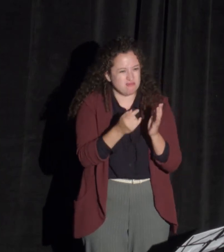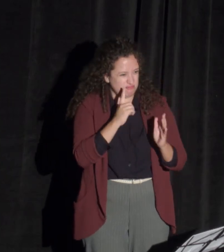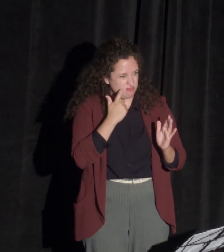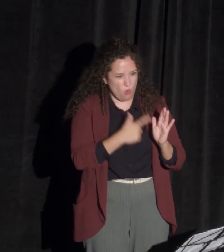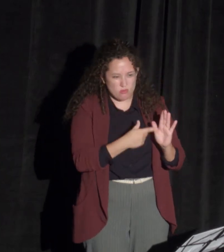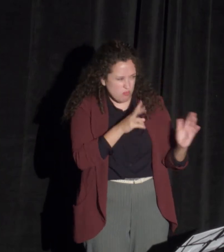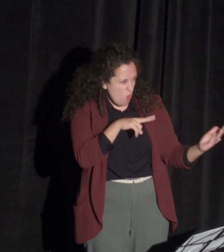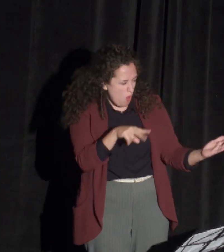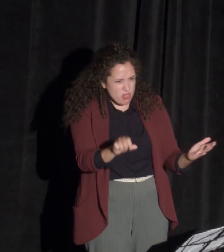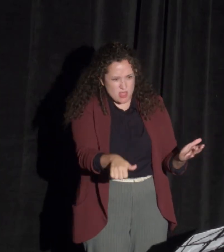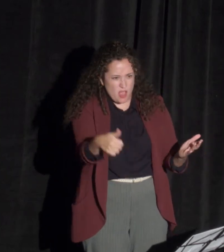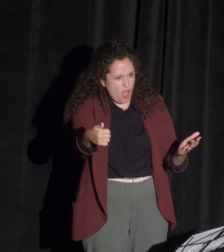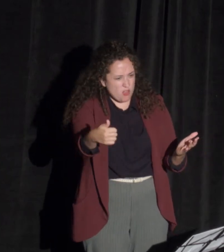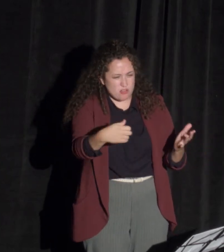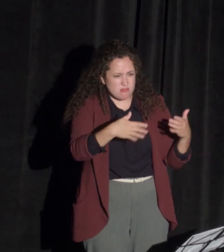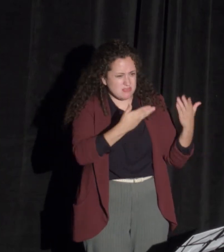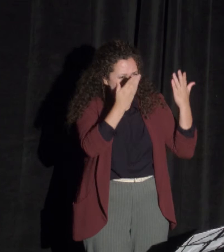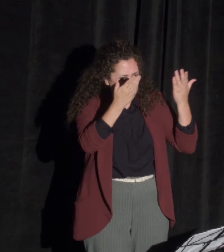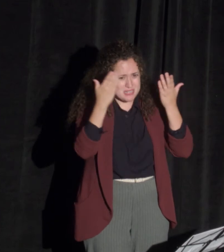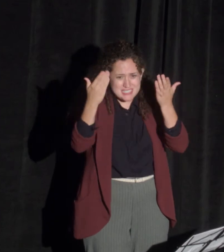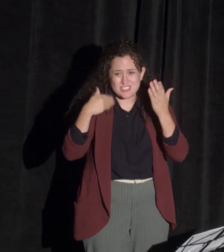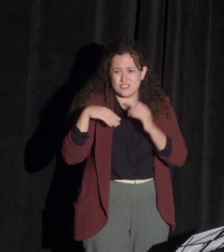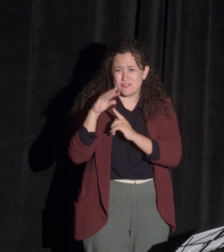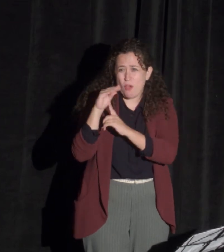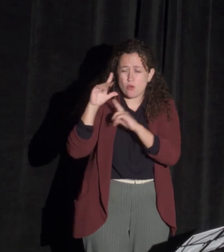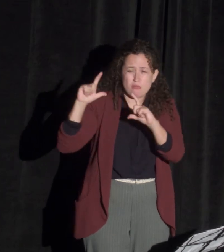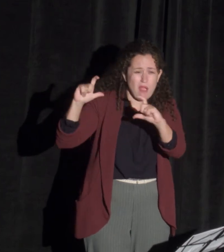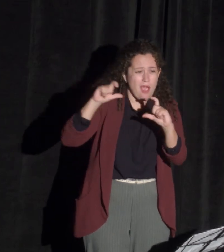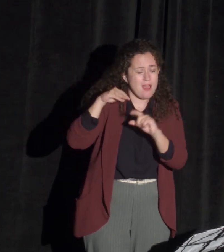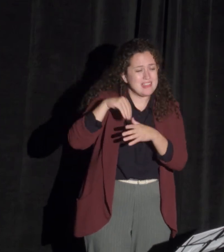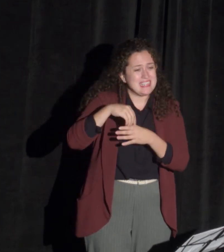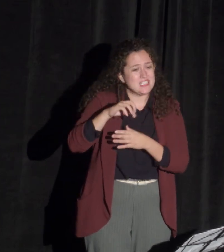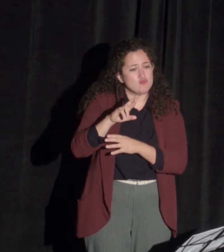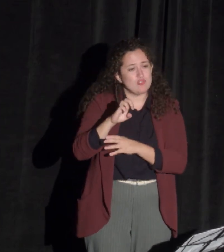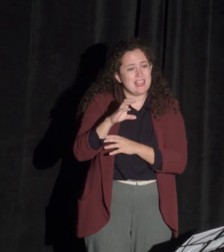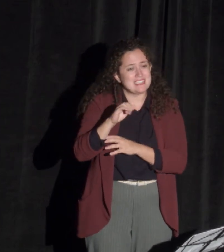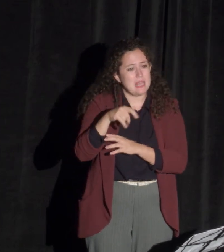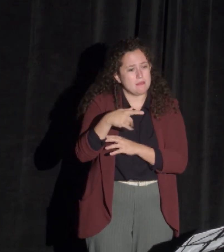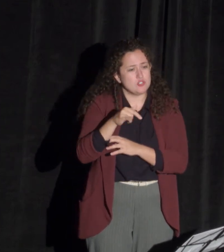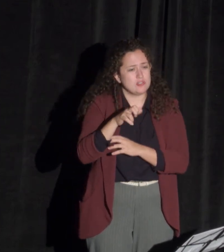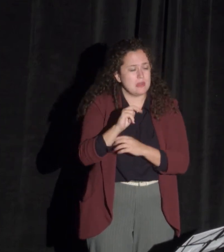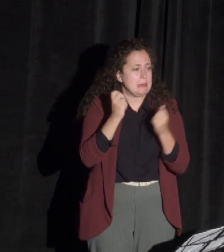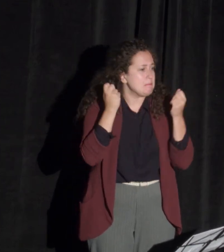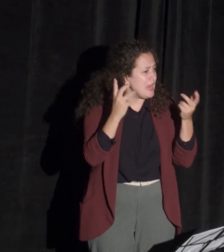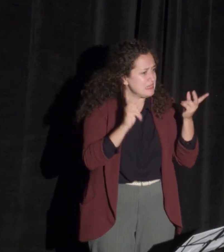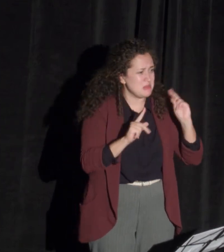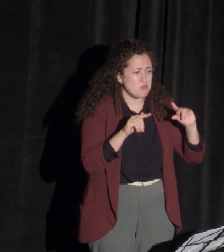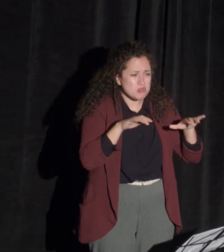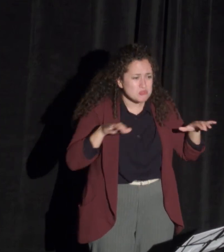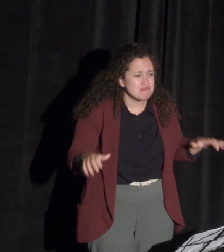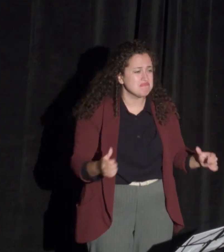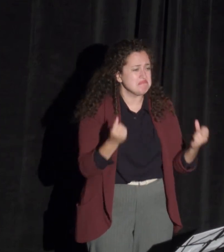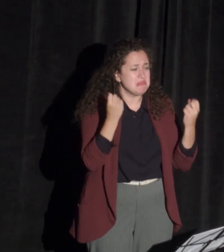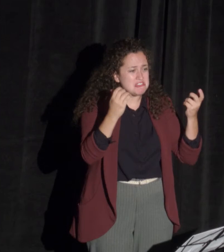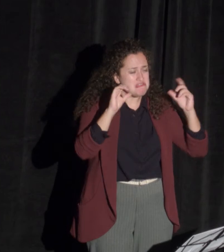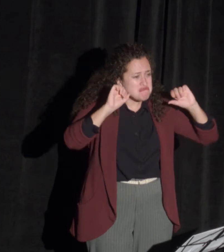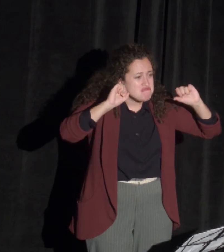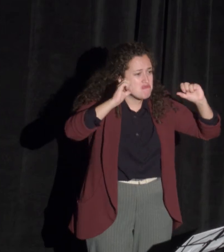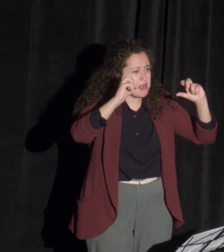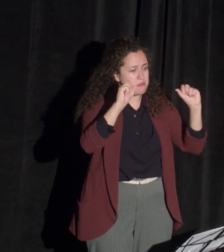in the reception, you know, there are a lot of people doing incredible, diverse work, new work at the moment. A lot of people who are in their 30s